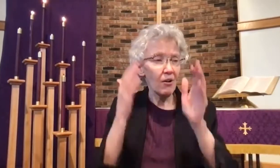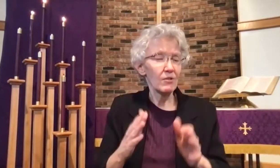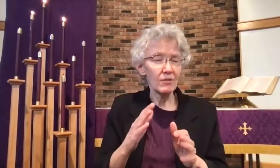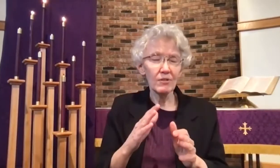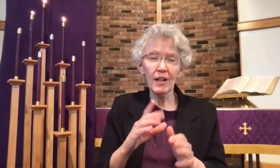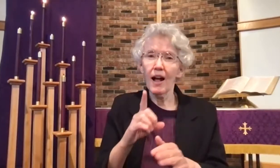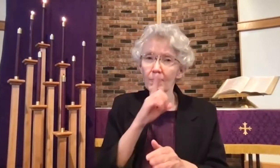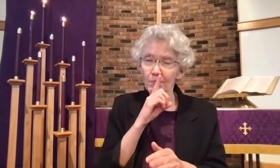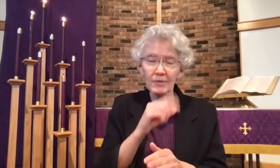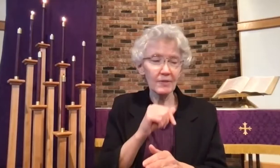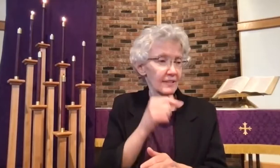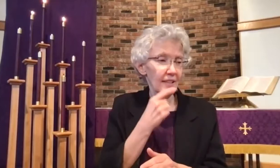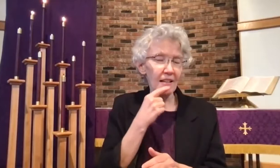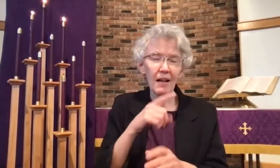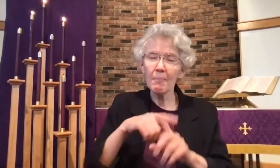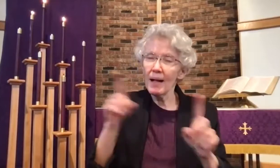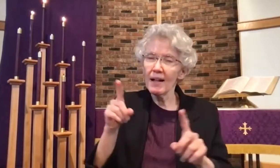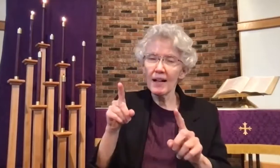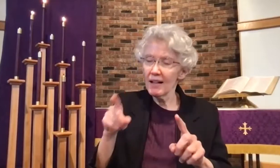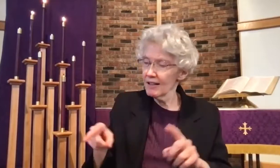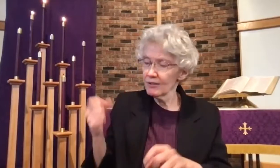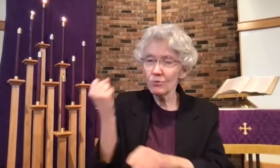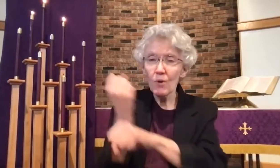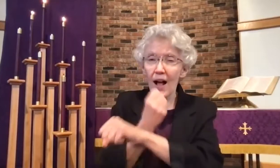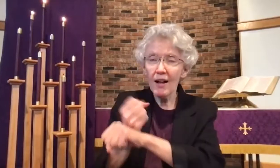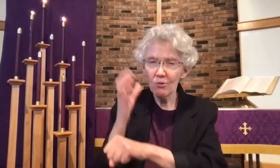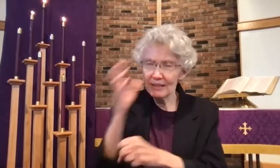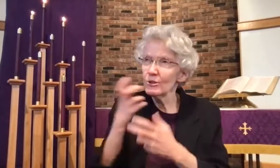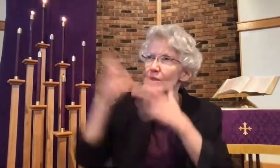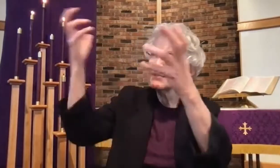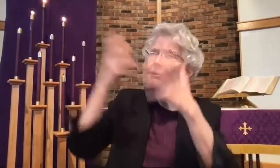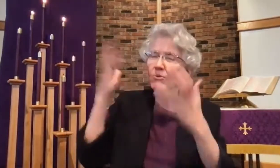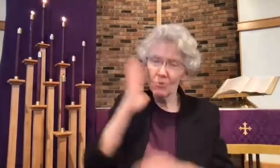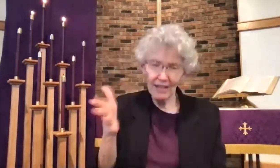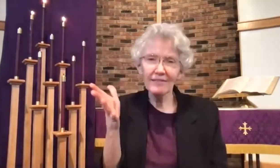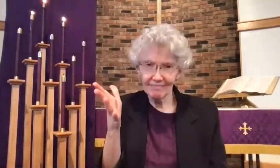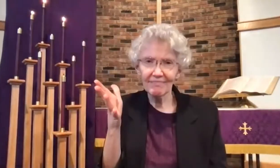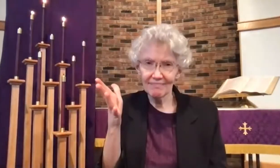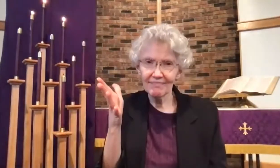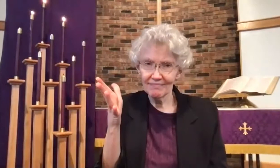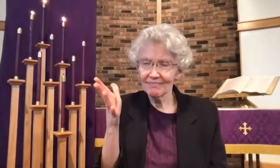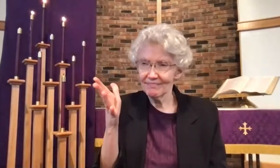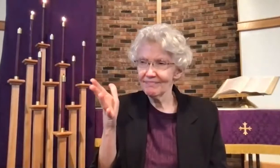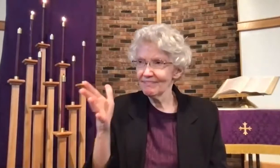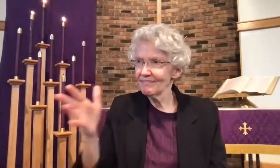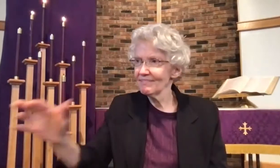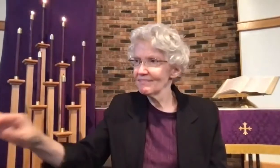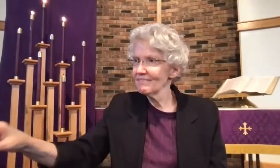"I tell you, if my followers didn't say them, these stones would shout them."